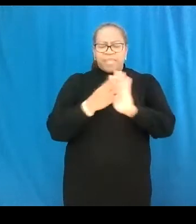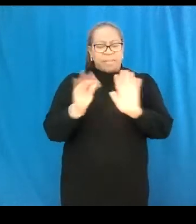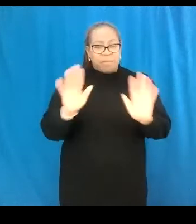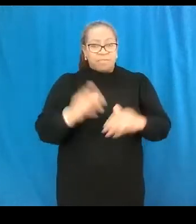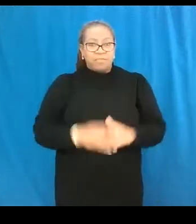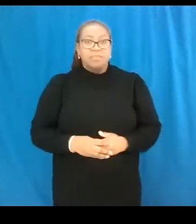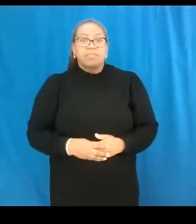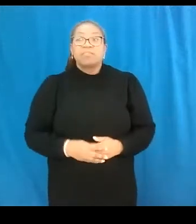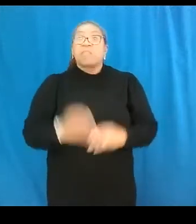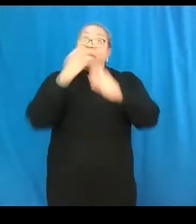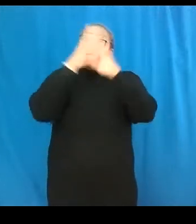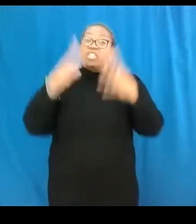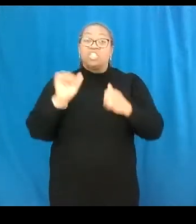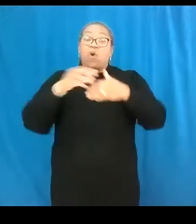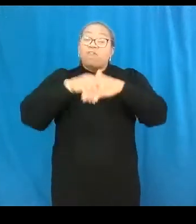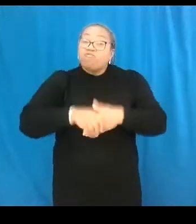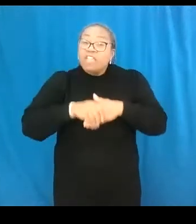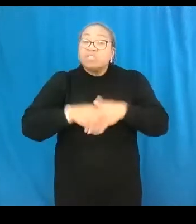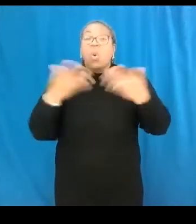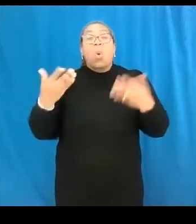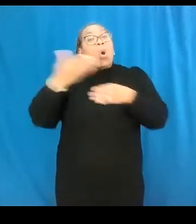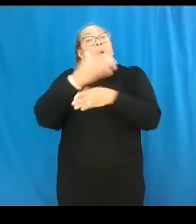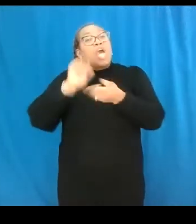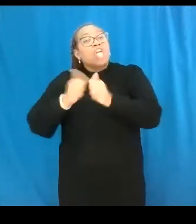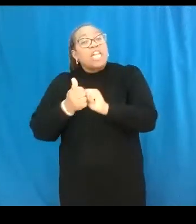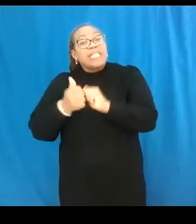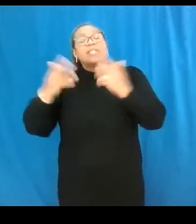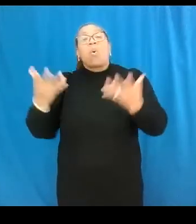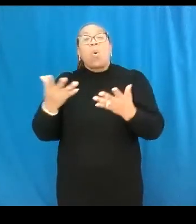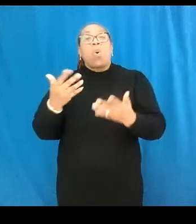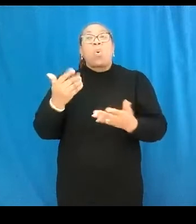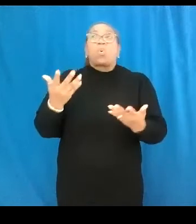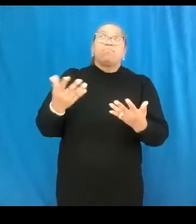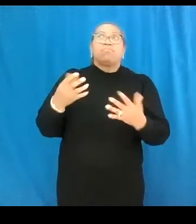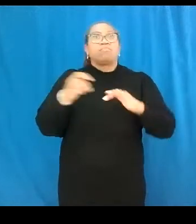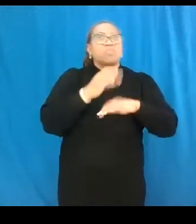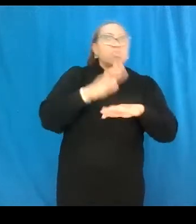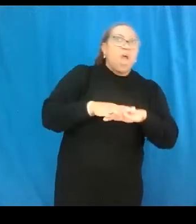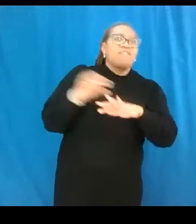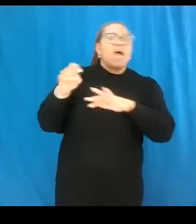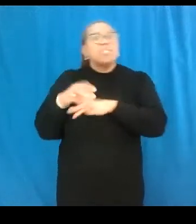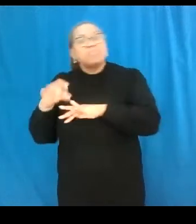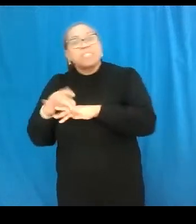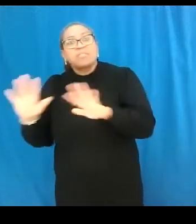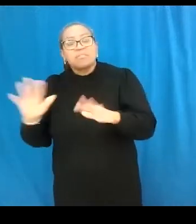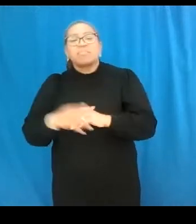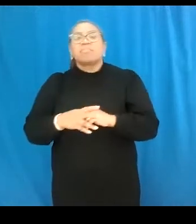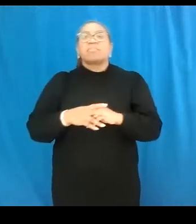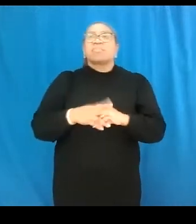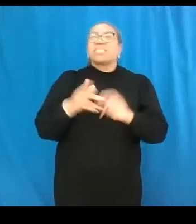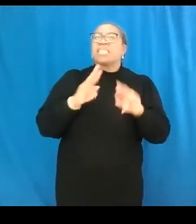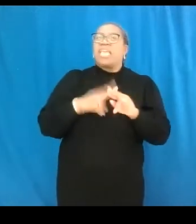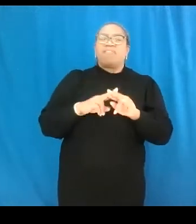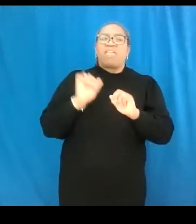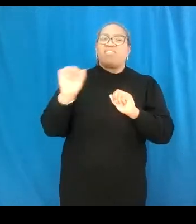you had a friend, a work colleague, or perhaps even a spouse that all of a sudden, completely unwarrantedly, started